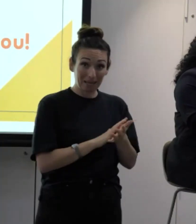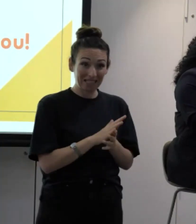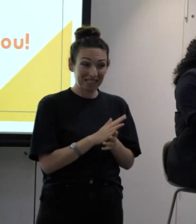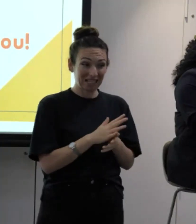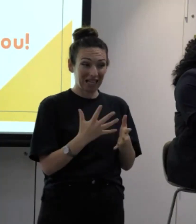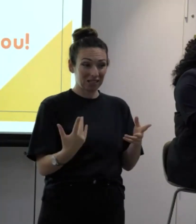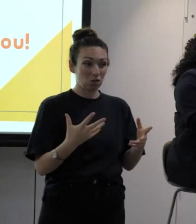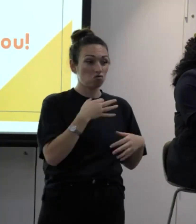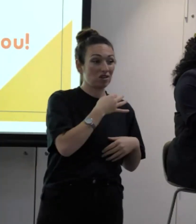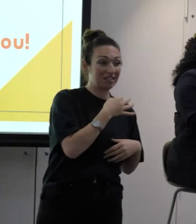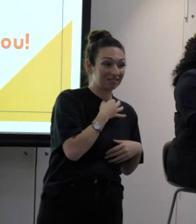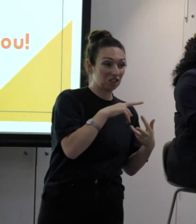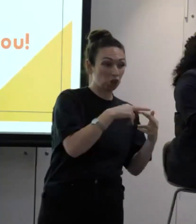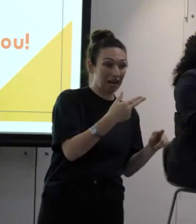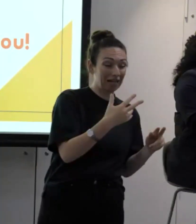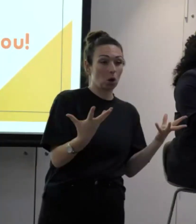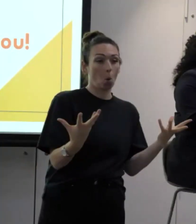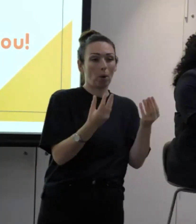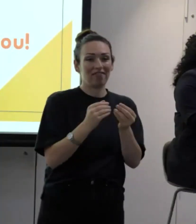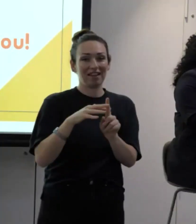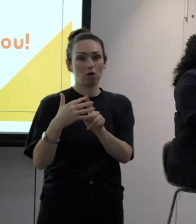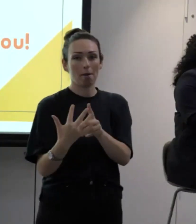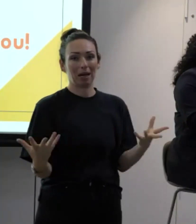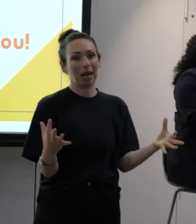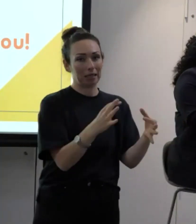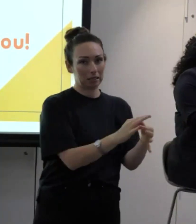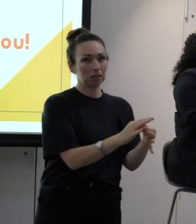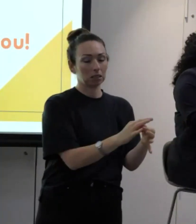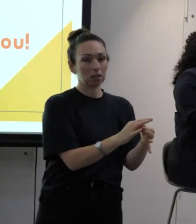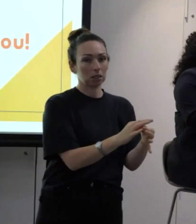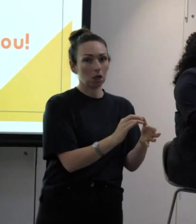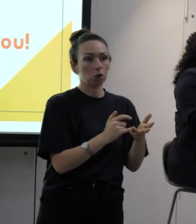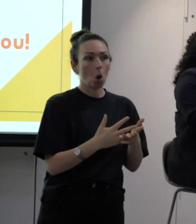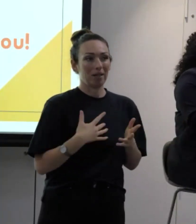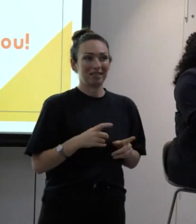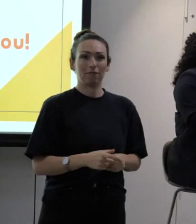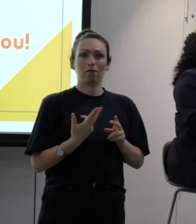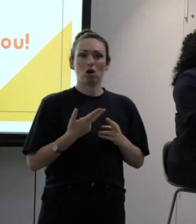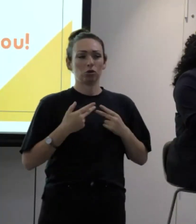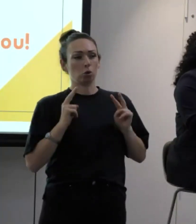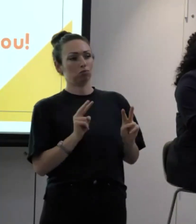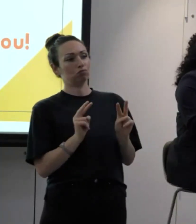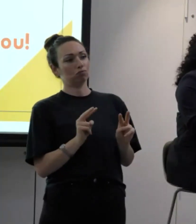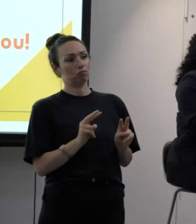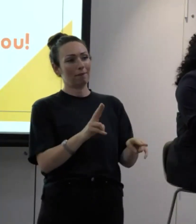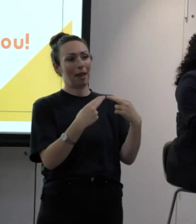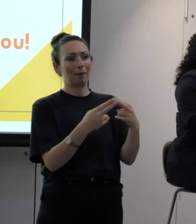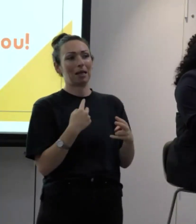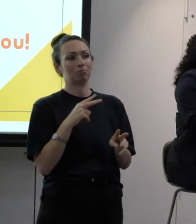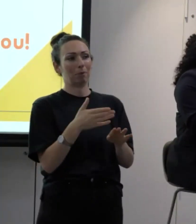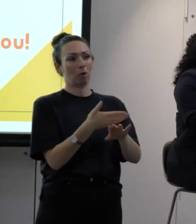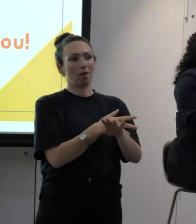environment. And so it's really difficult for us to be able to look at a person and then counsel them